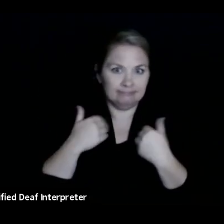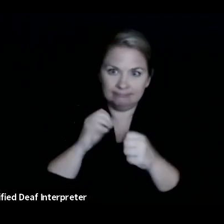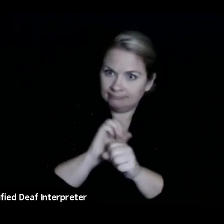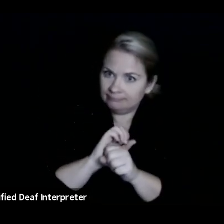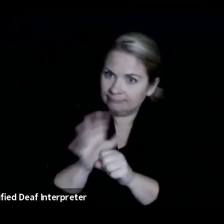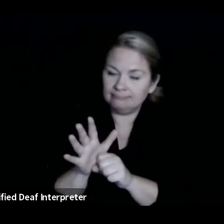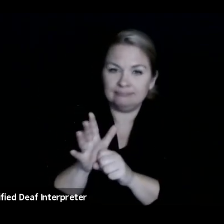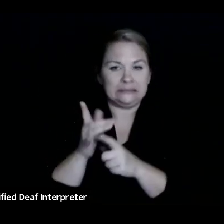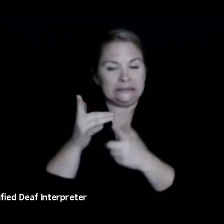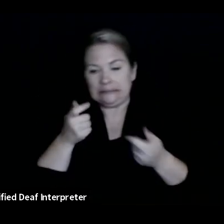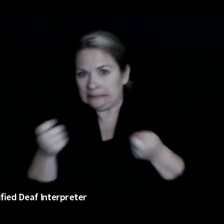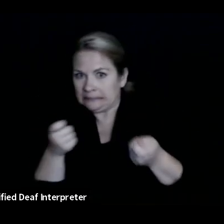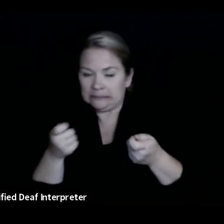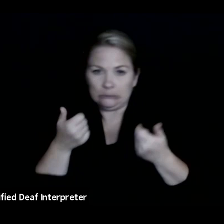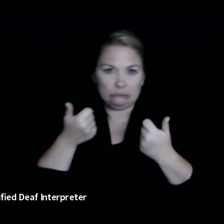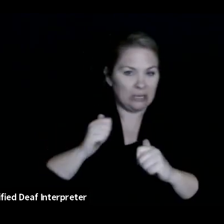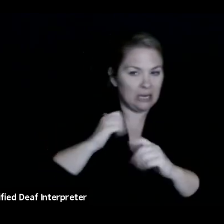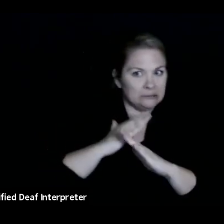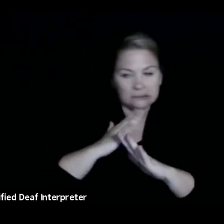worker.